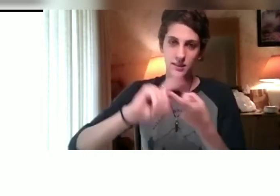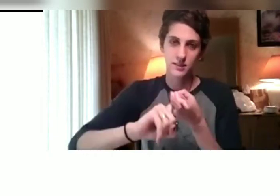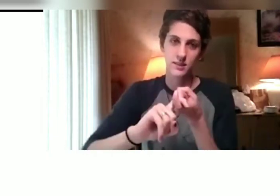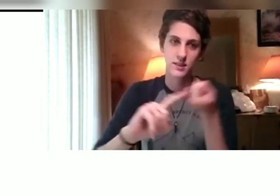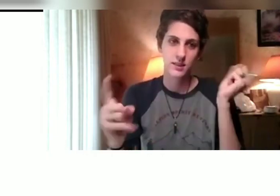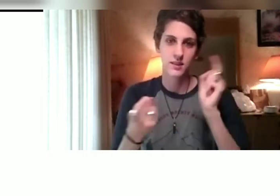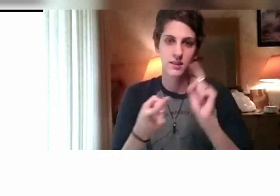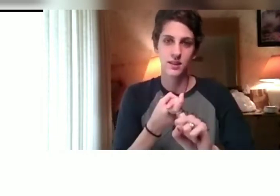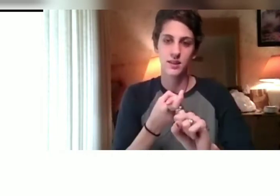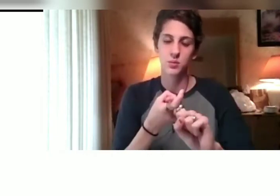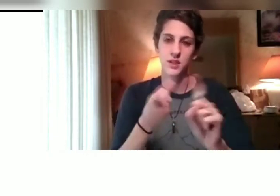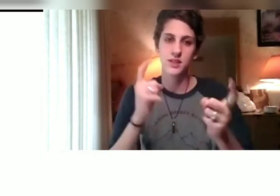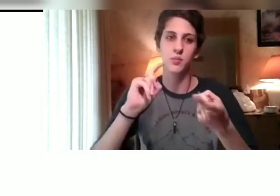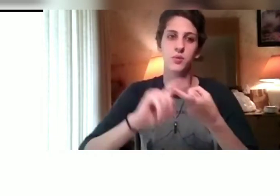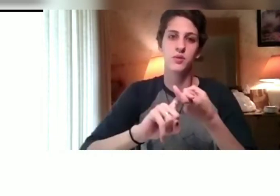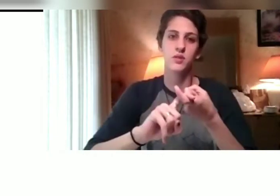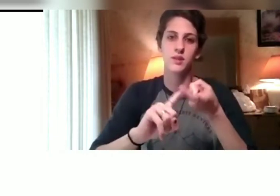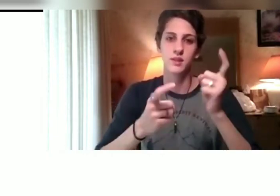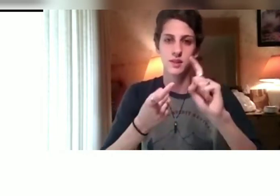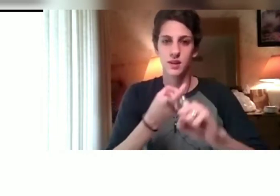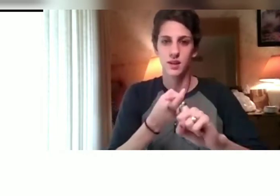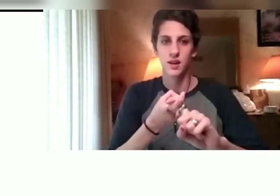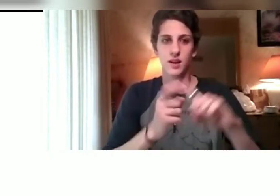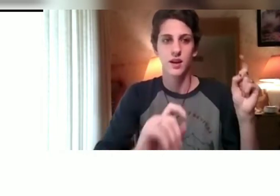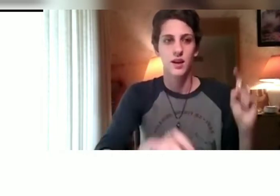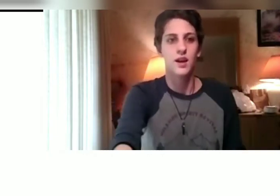Okay? It's pretty simple.